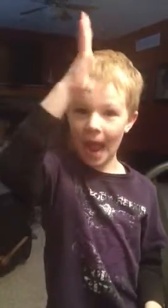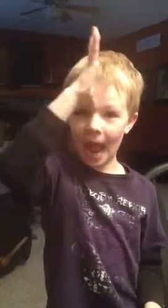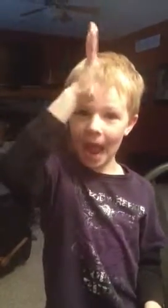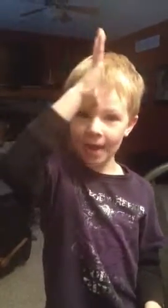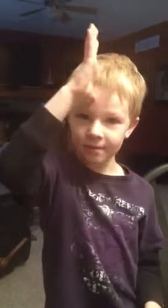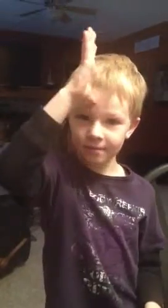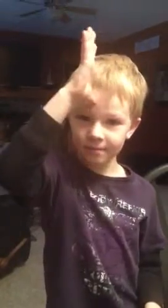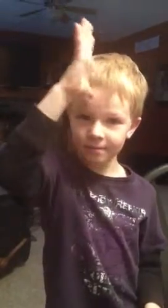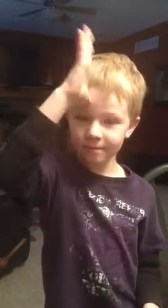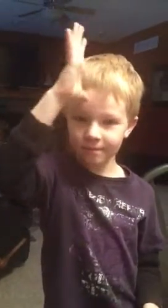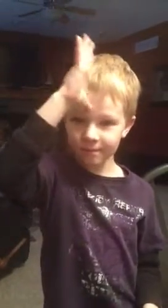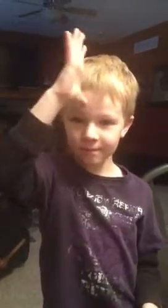Dad.